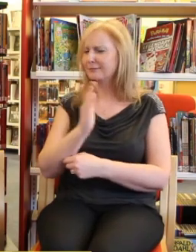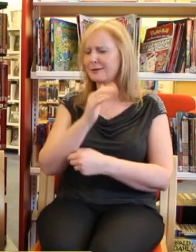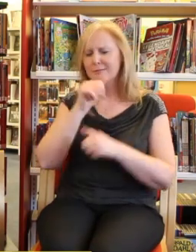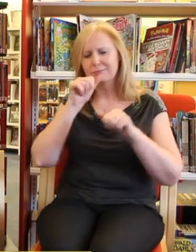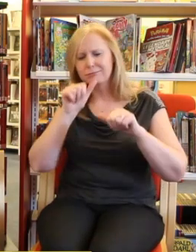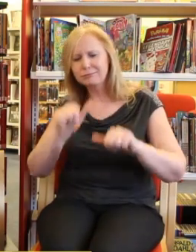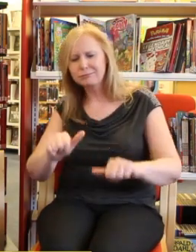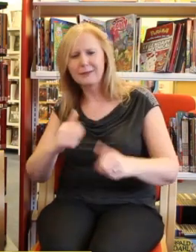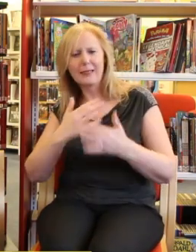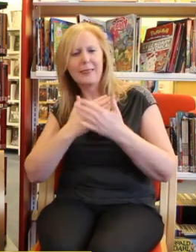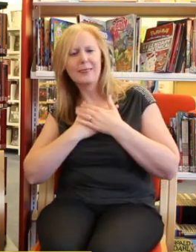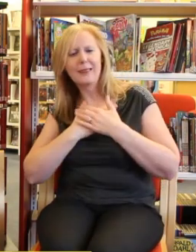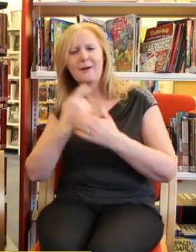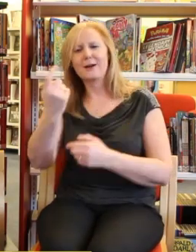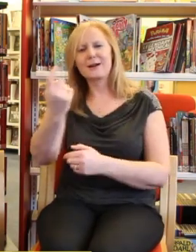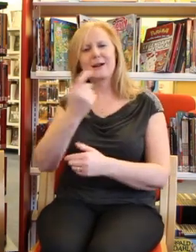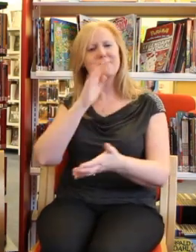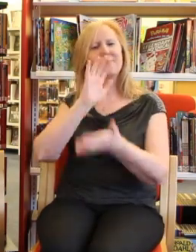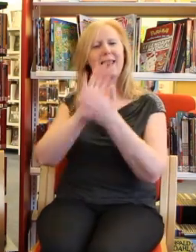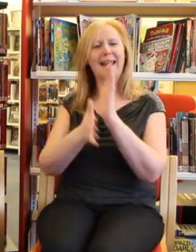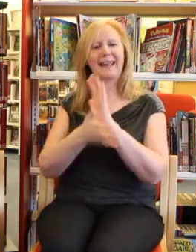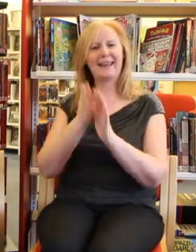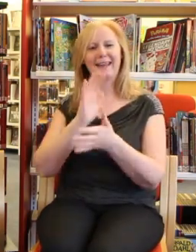coming to play.